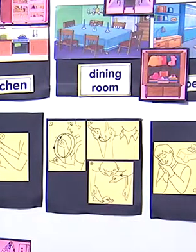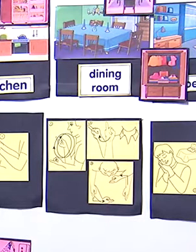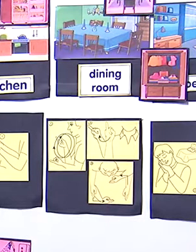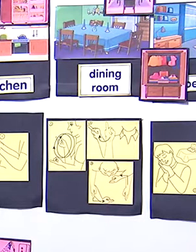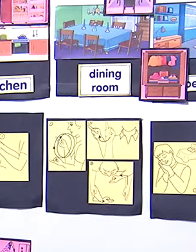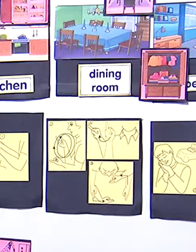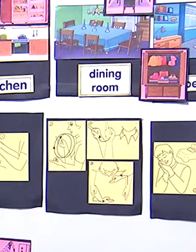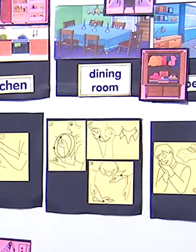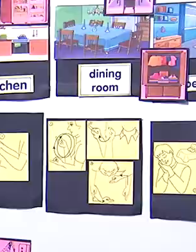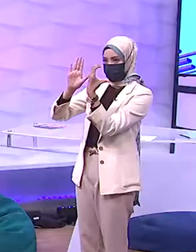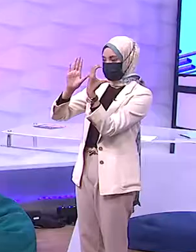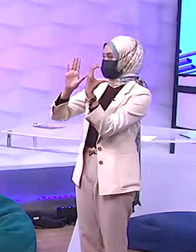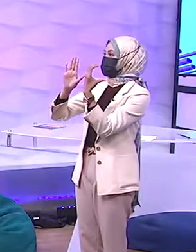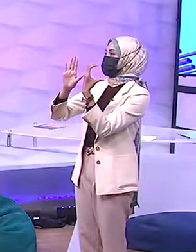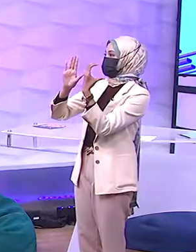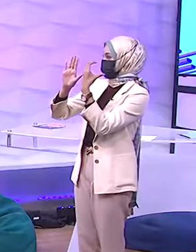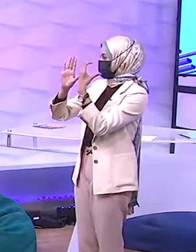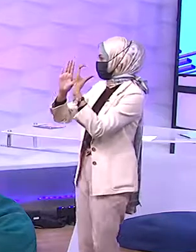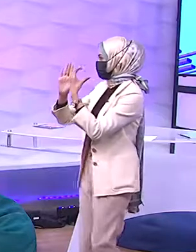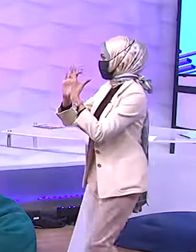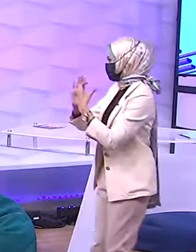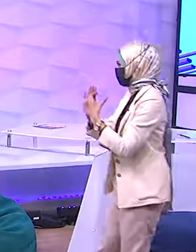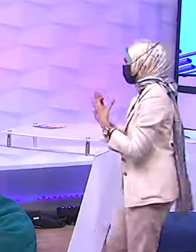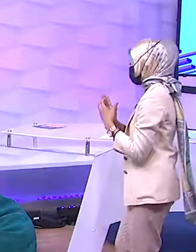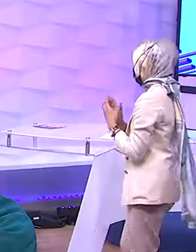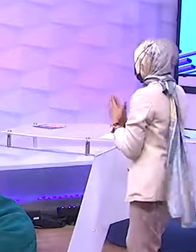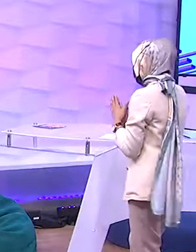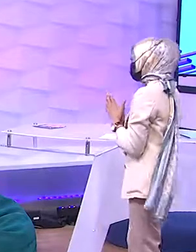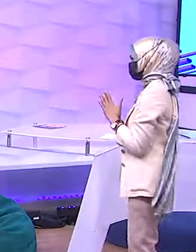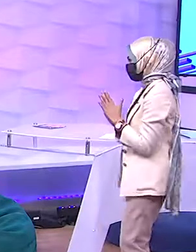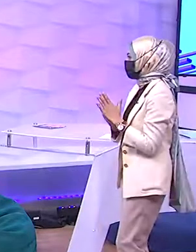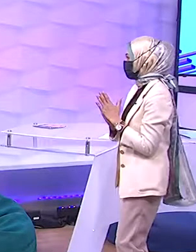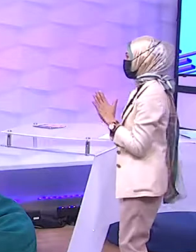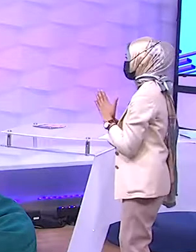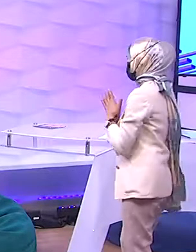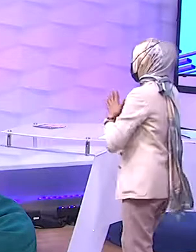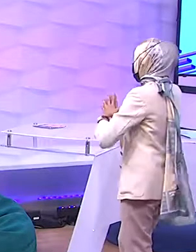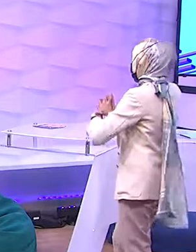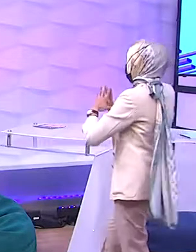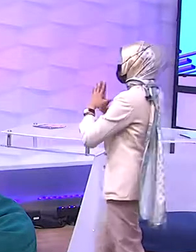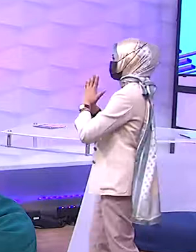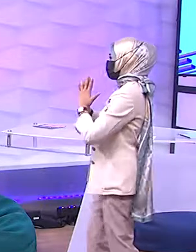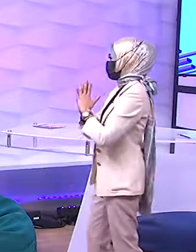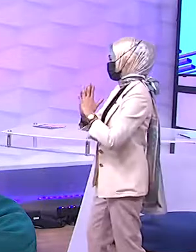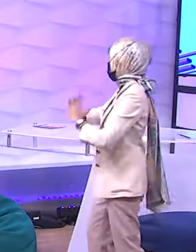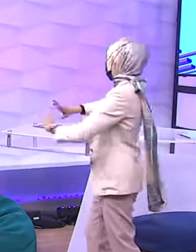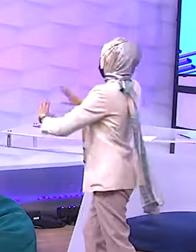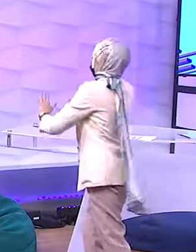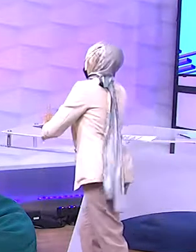Wardrobe or closet. Yes. Okay. You can choose one. Mm-hmm. Choose one. Okay. All right. And now the last picture. Okay. The last